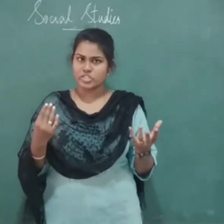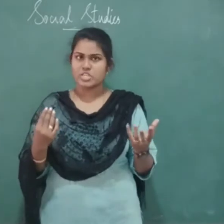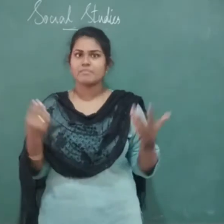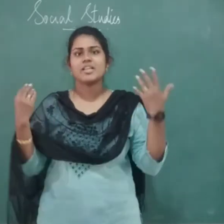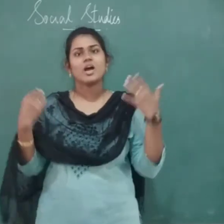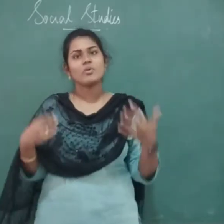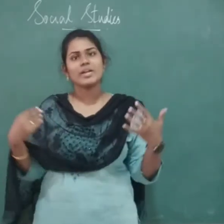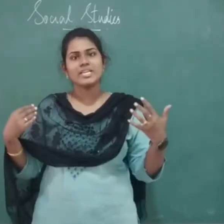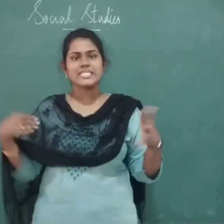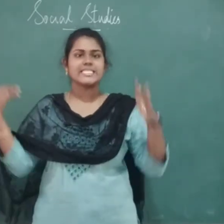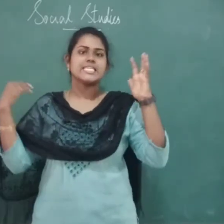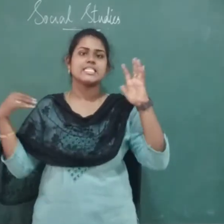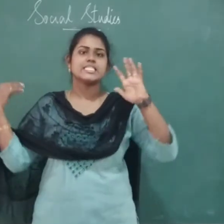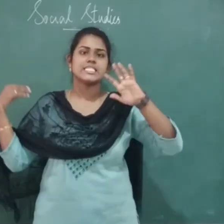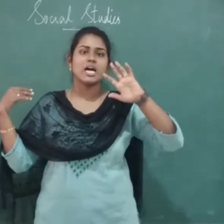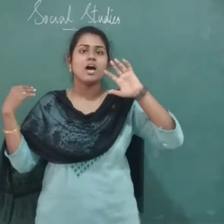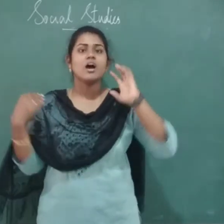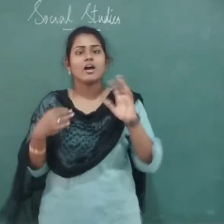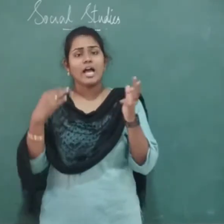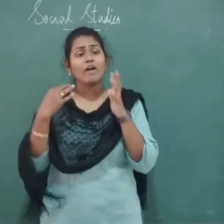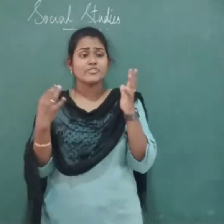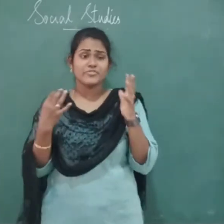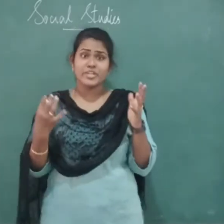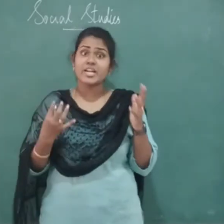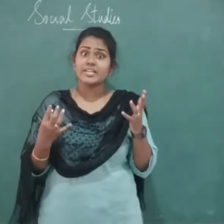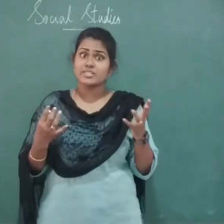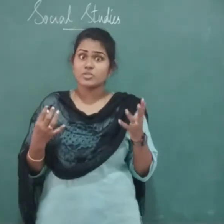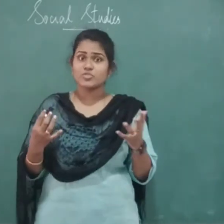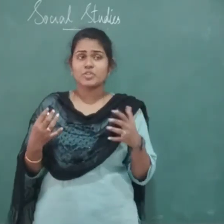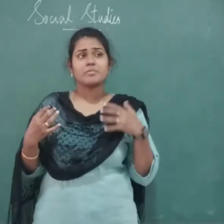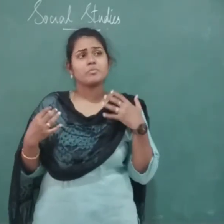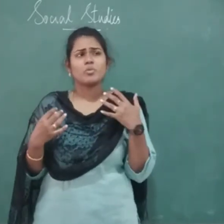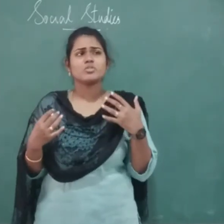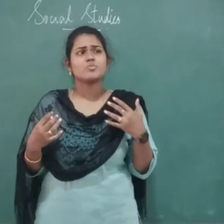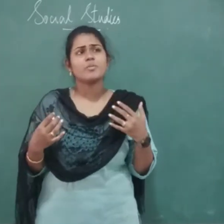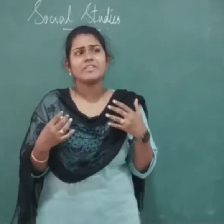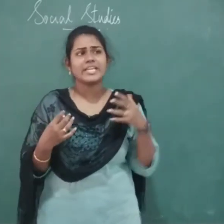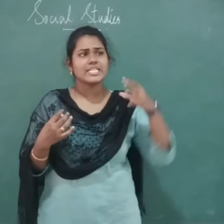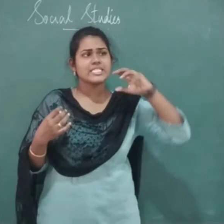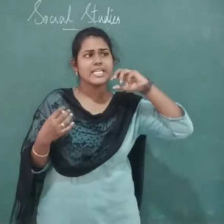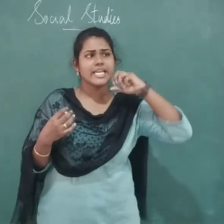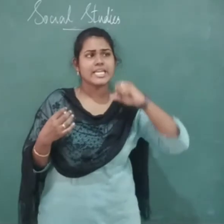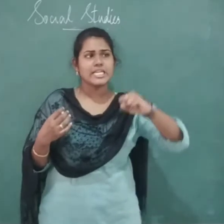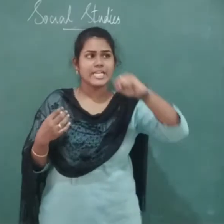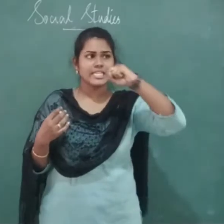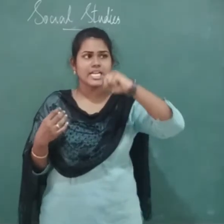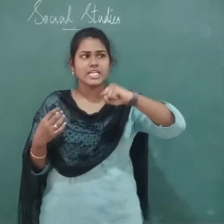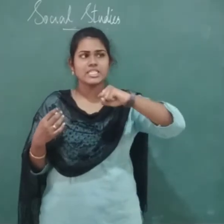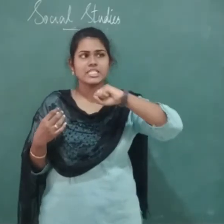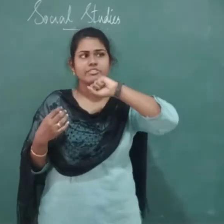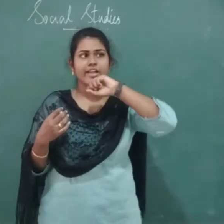shape. Nowadays, seals have different kinds of shape. Most probably can see like rectangular